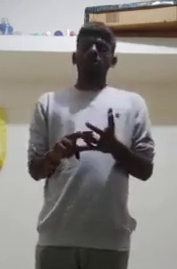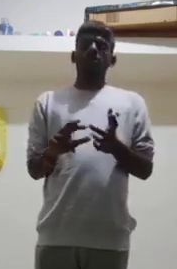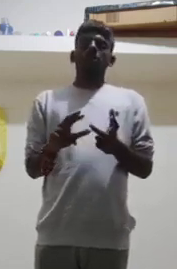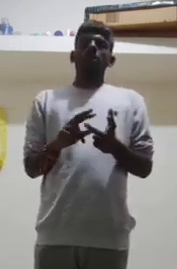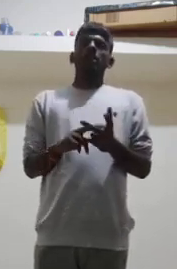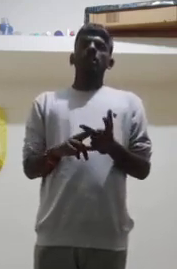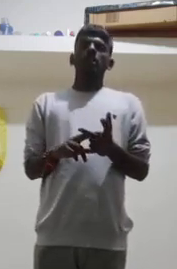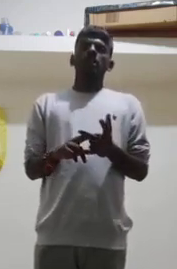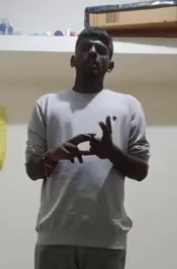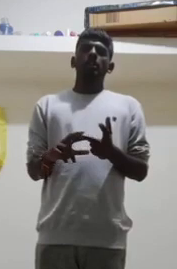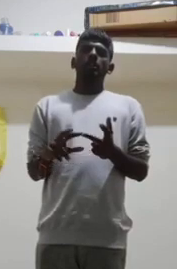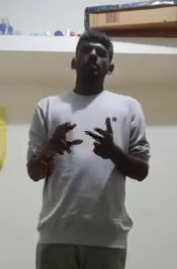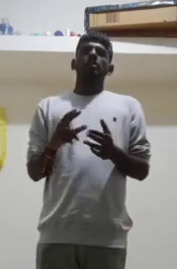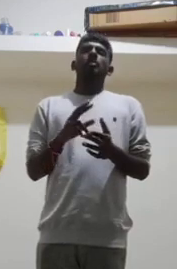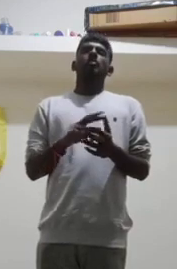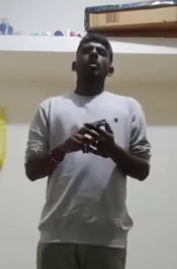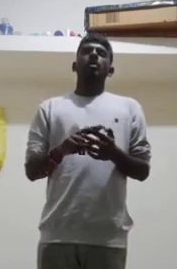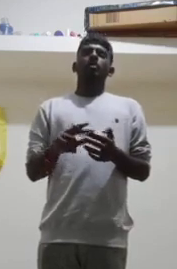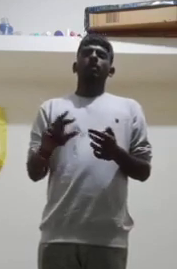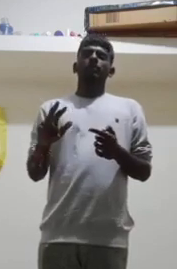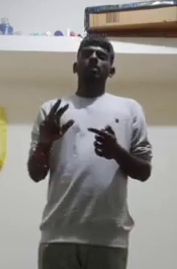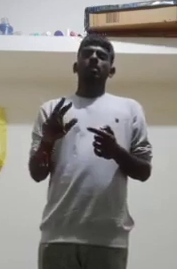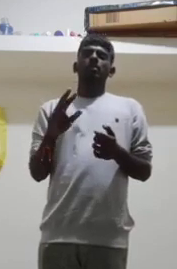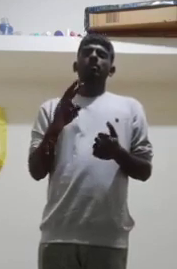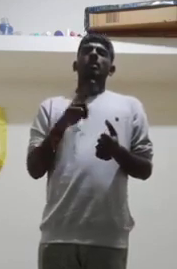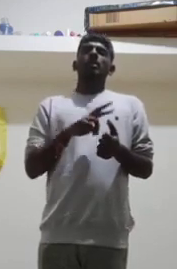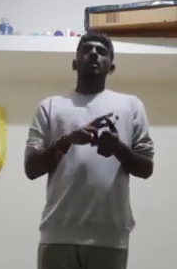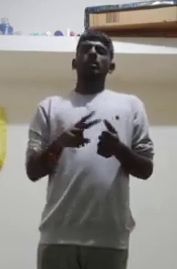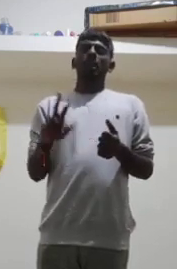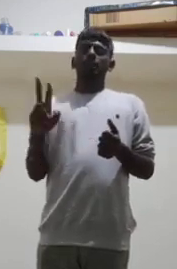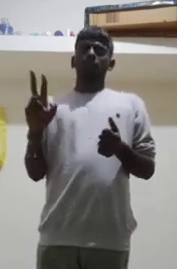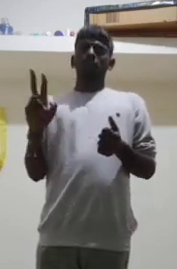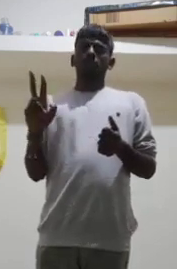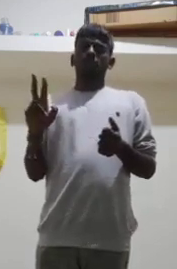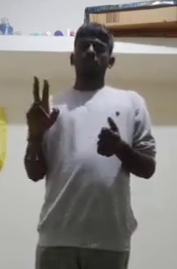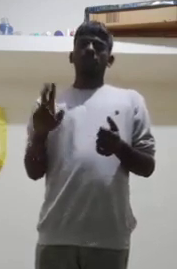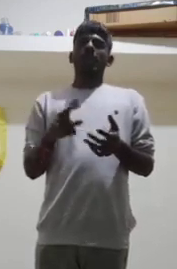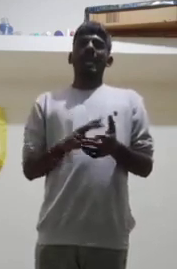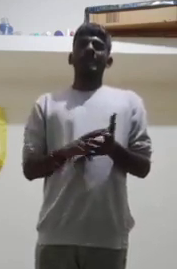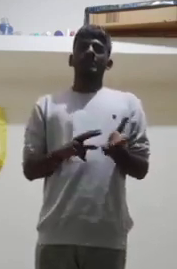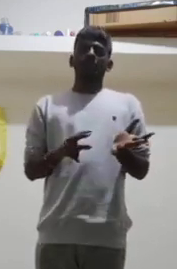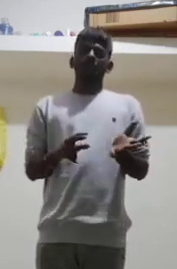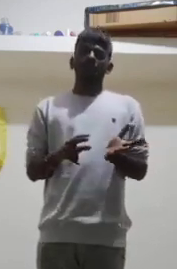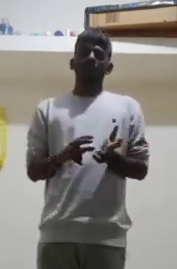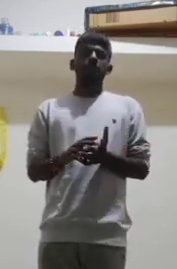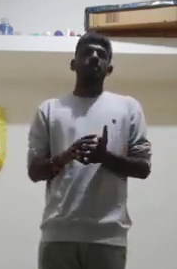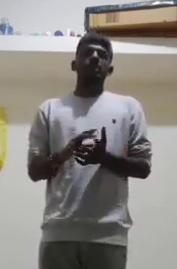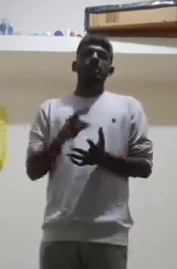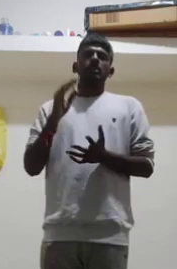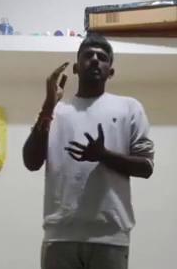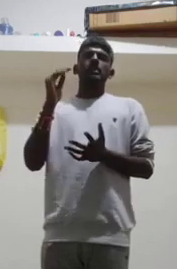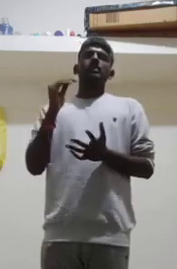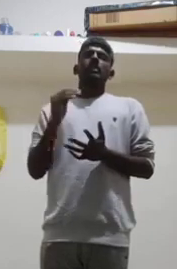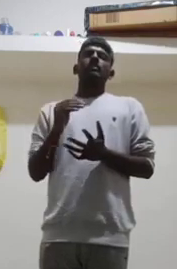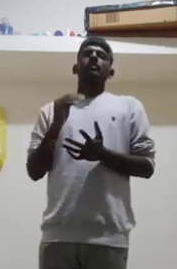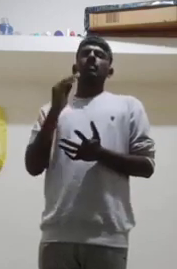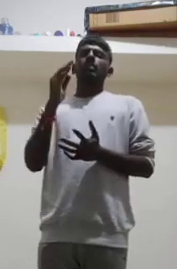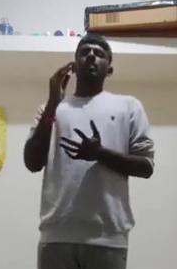objects, inheritance, polymorphism, encapsulation, abstractions. These are